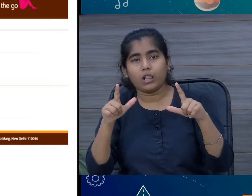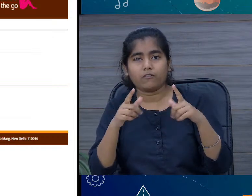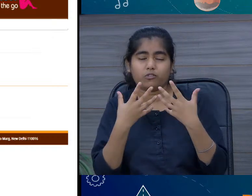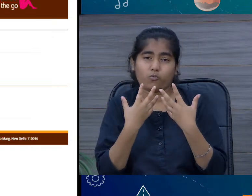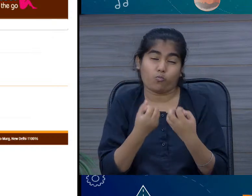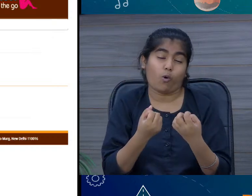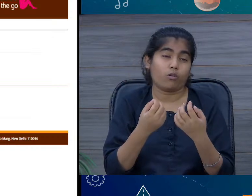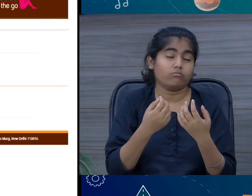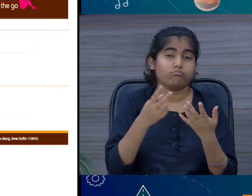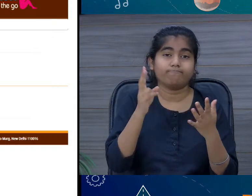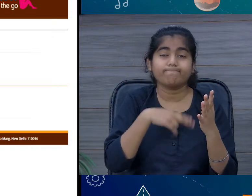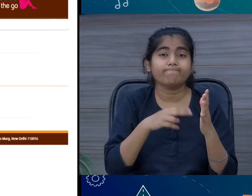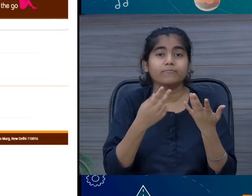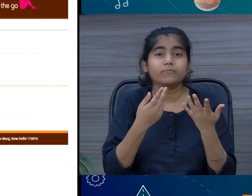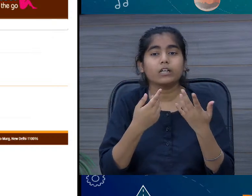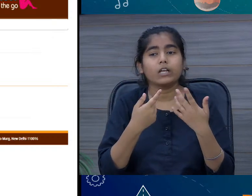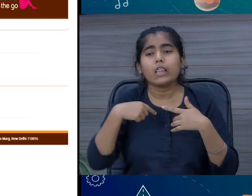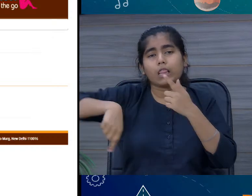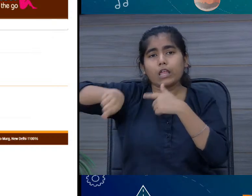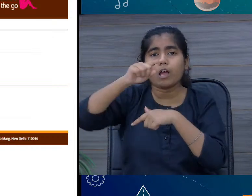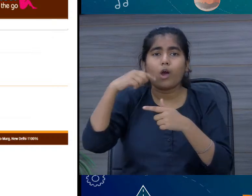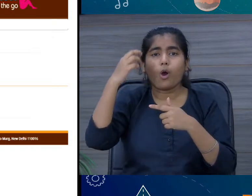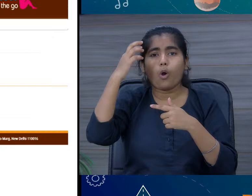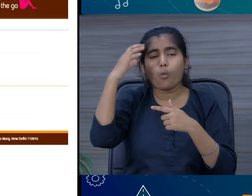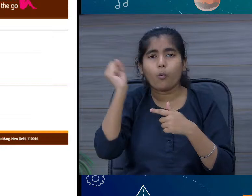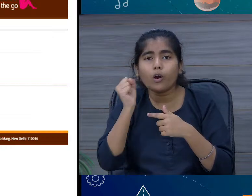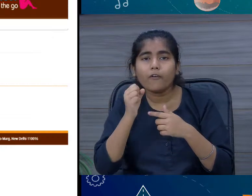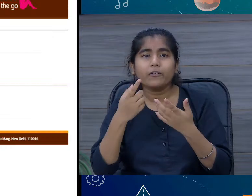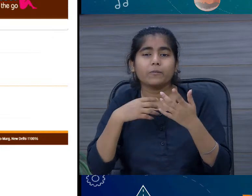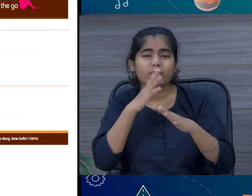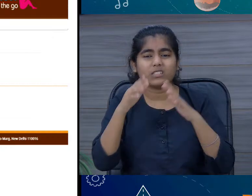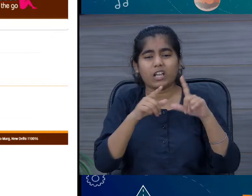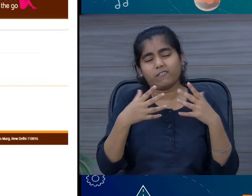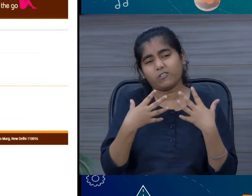like, they are more comfortable in sign language,